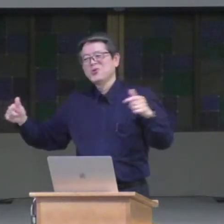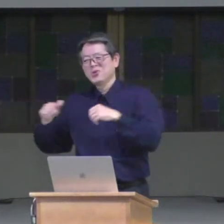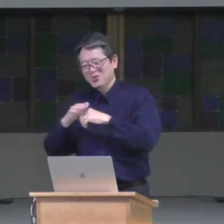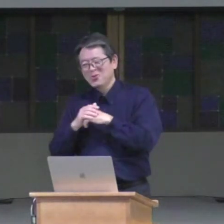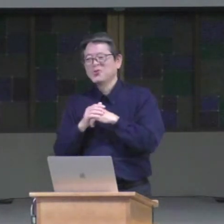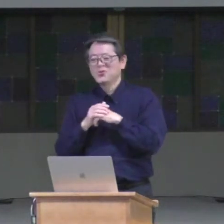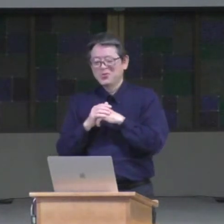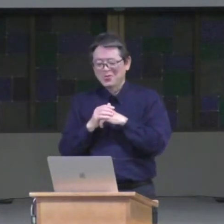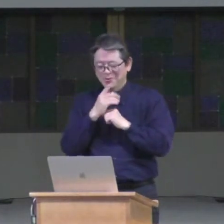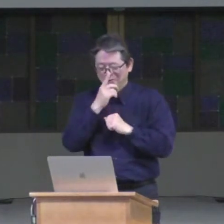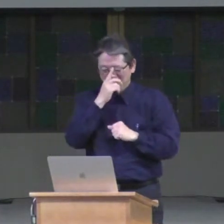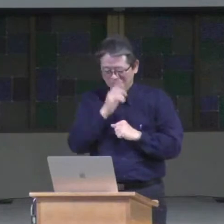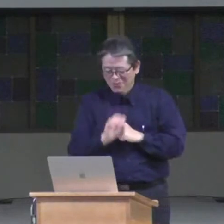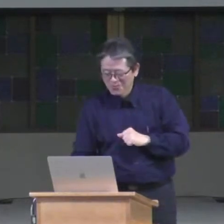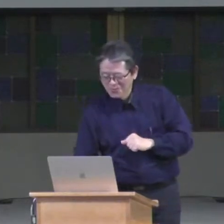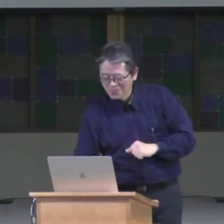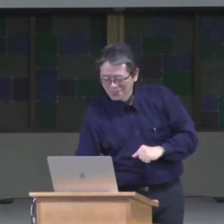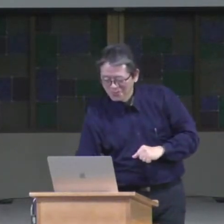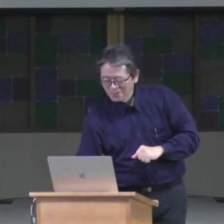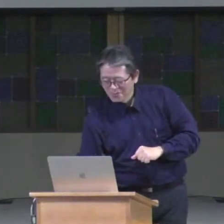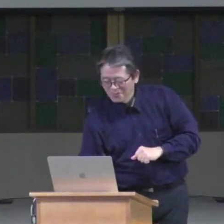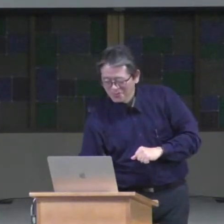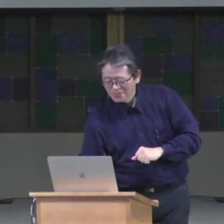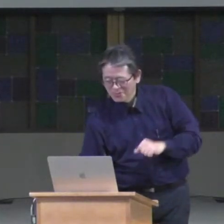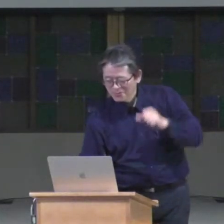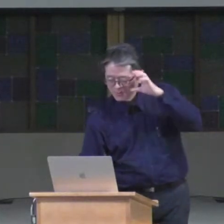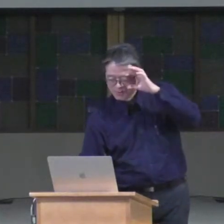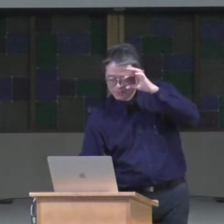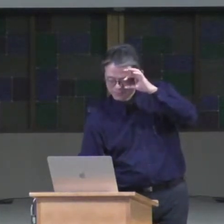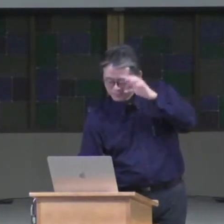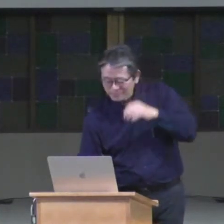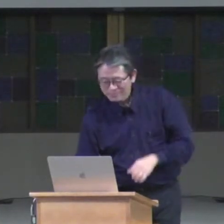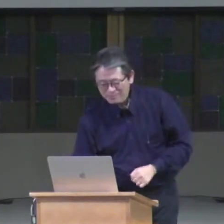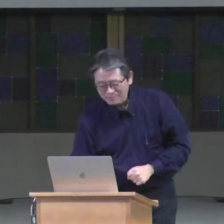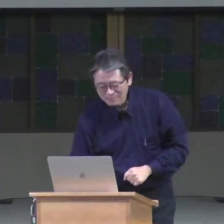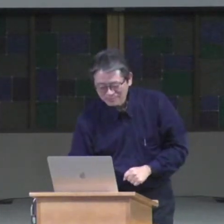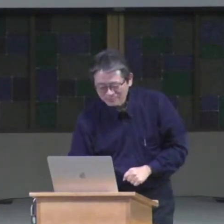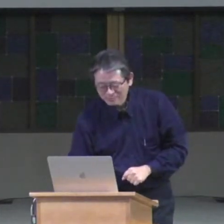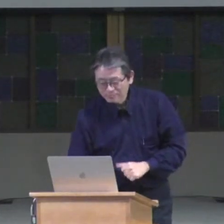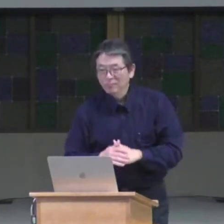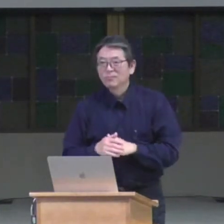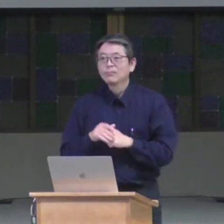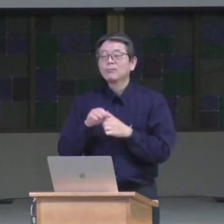person next. So we do that sometimes too. Different ways of getting people's attention.